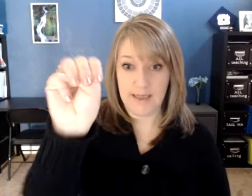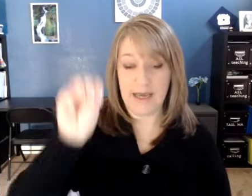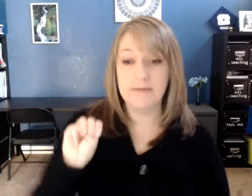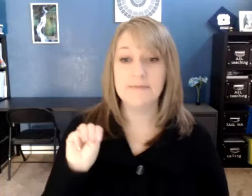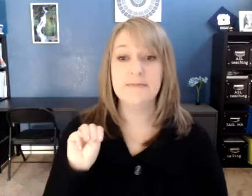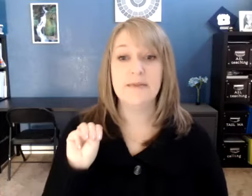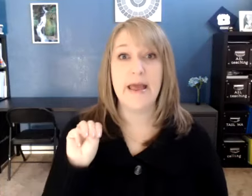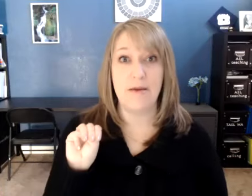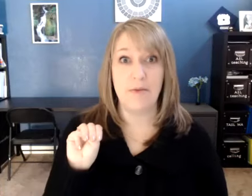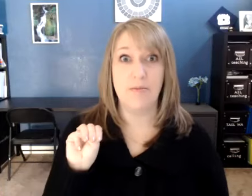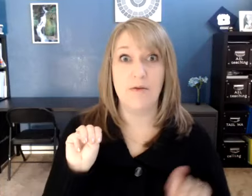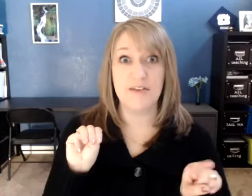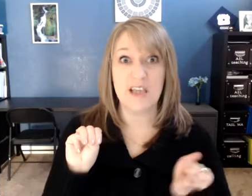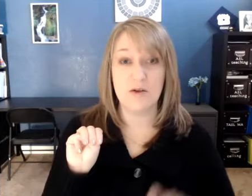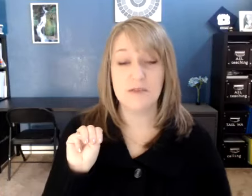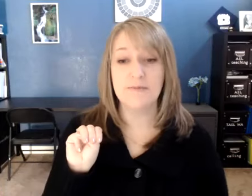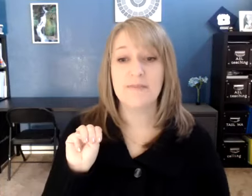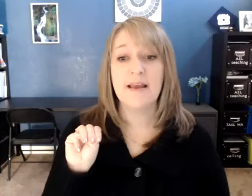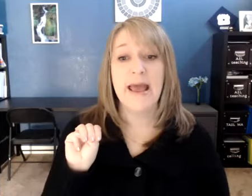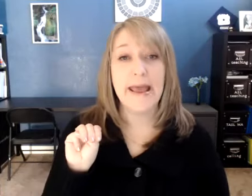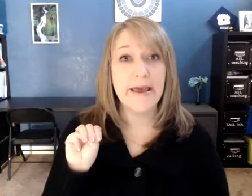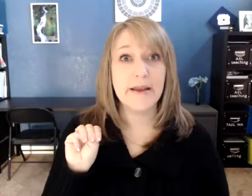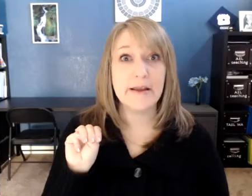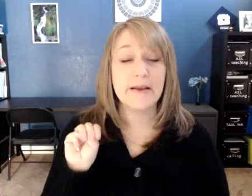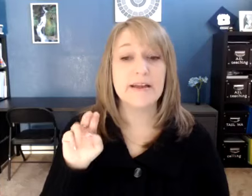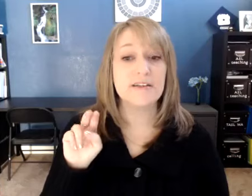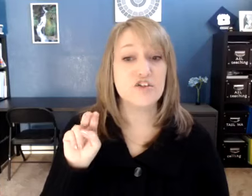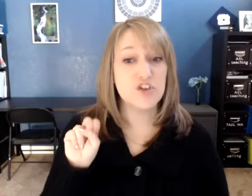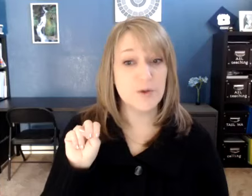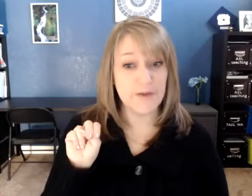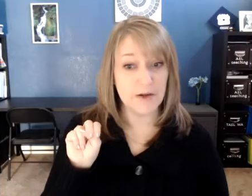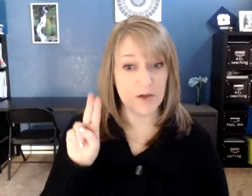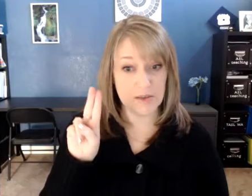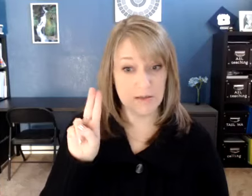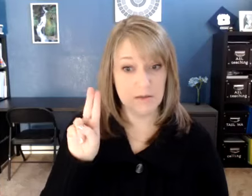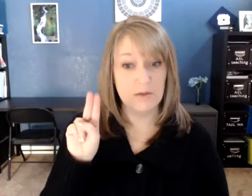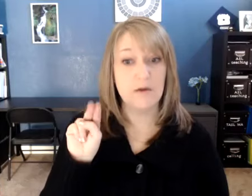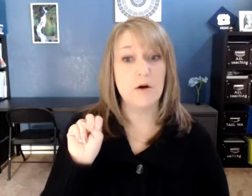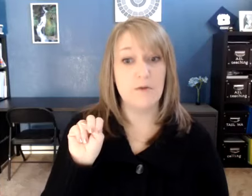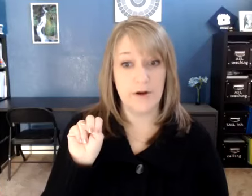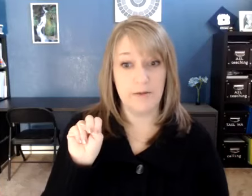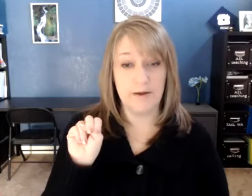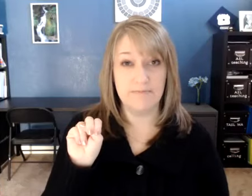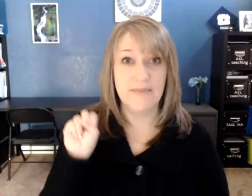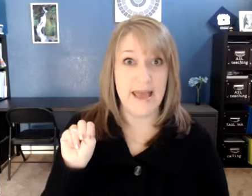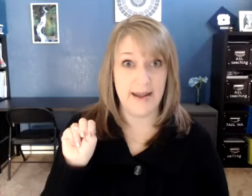that. M, palm facing out. N is 2 fingers over your thumb, N.